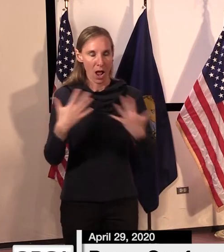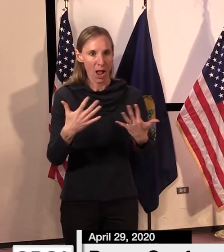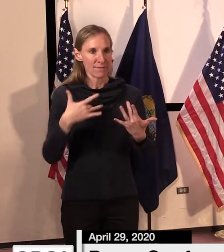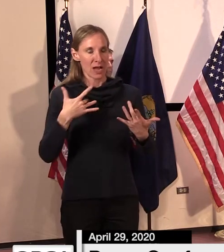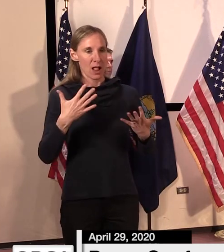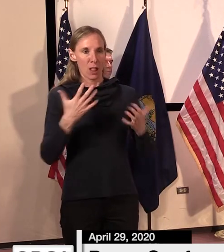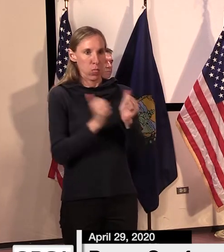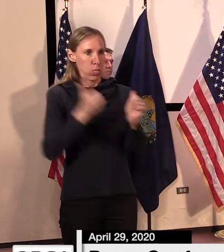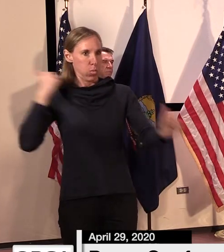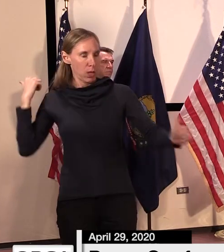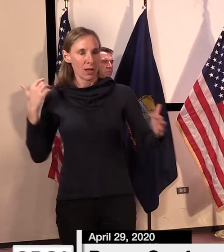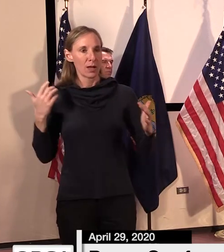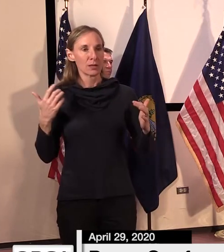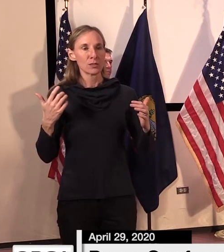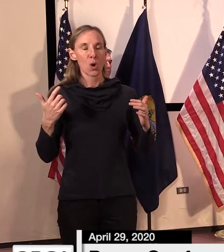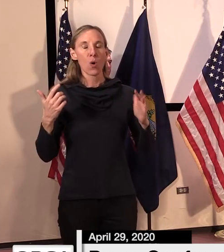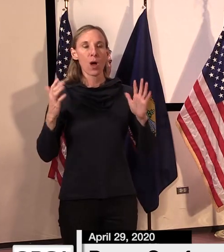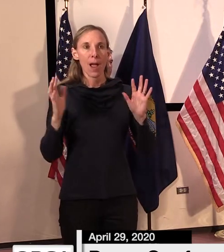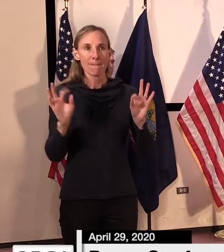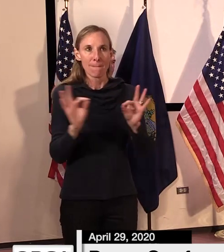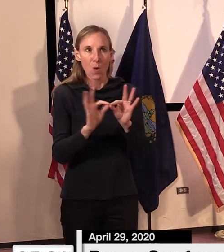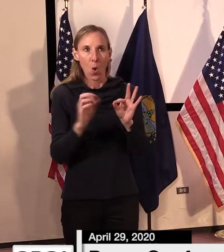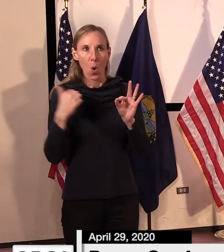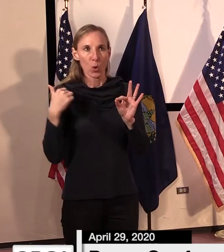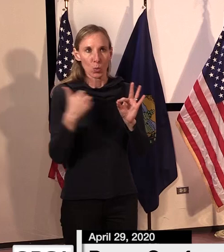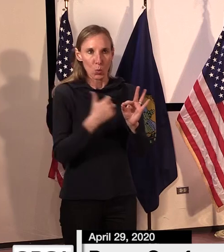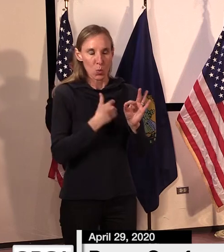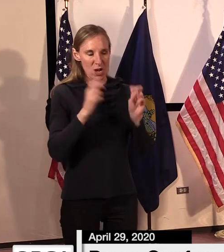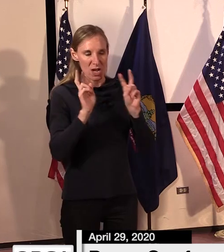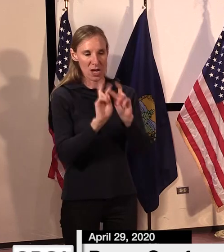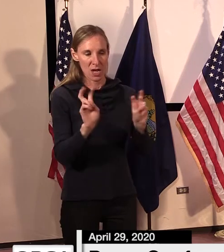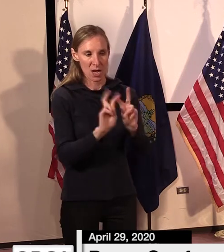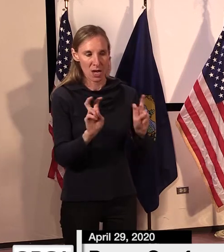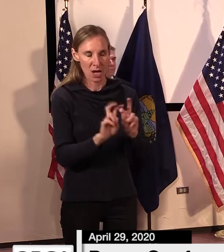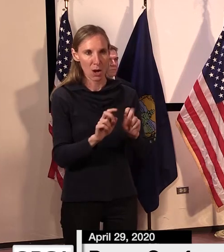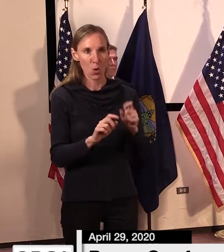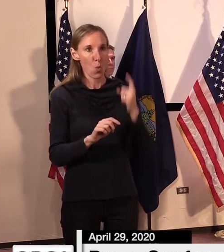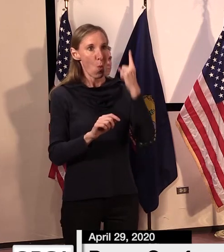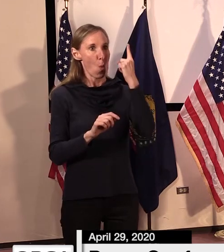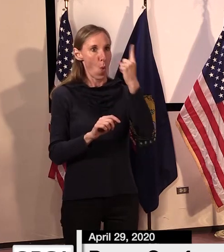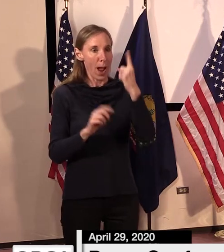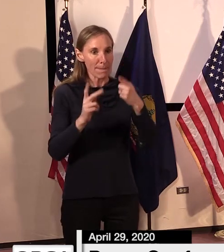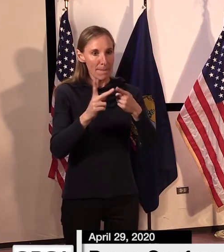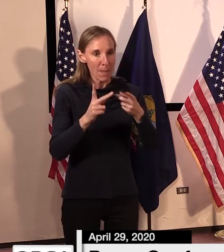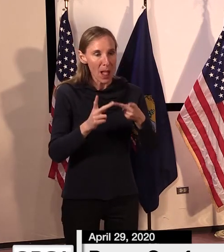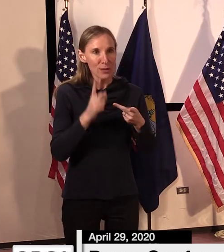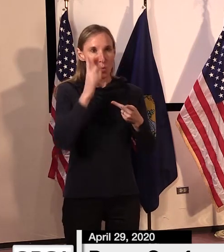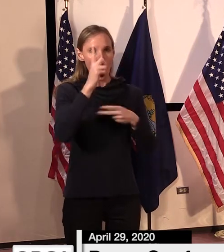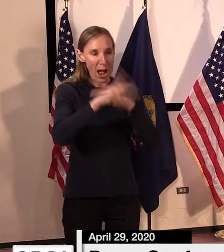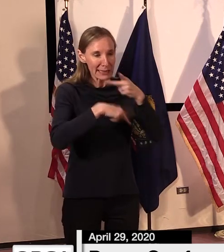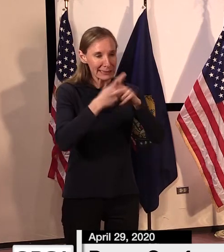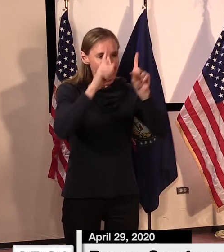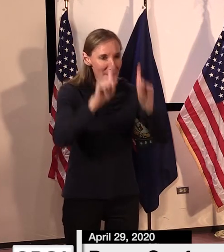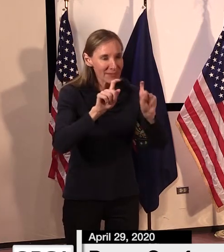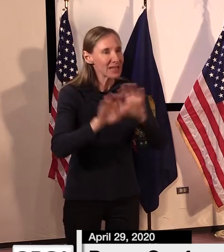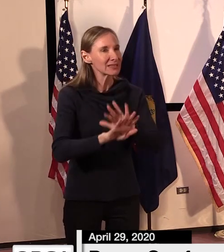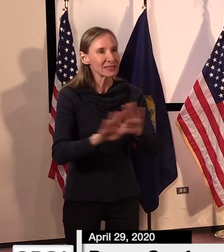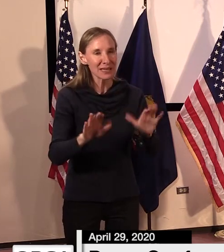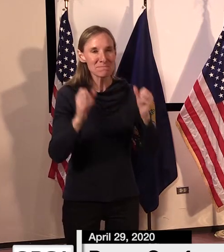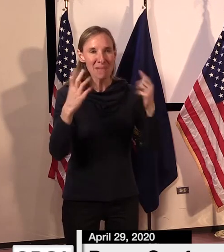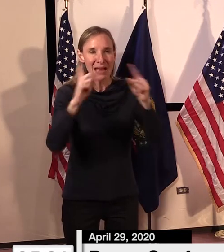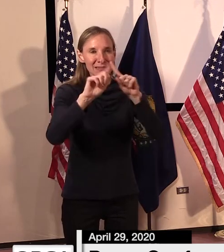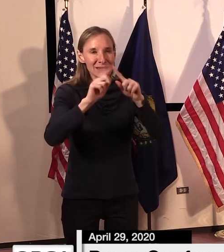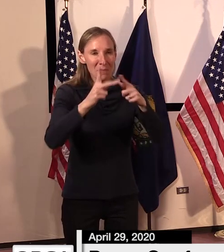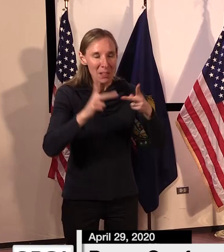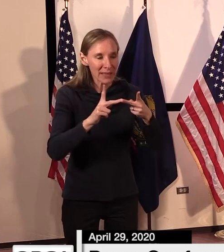been looking not just at a platform of testing, but multiple platforms of testing at our public health lab, at